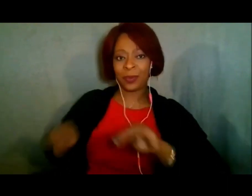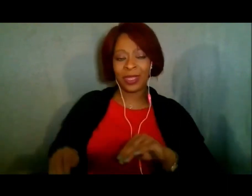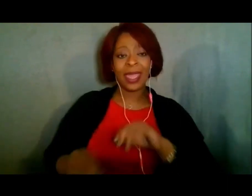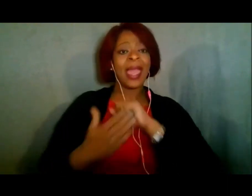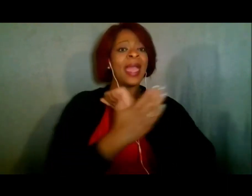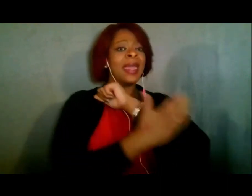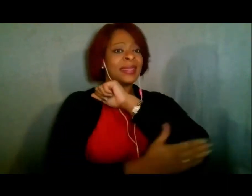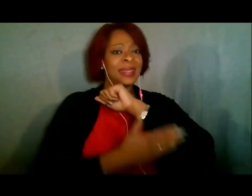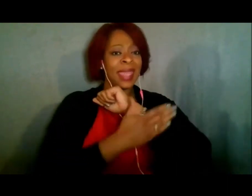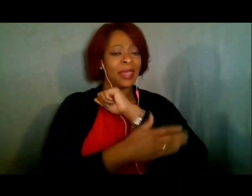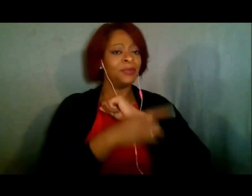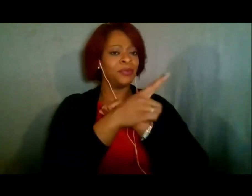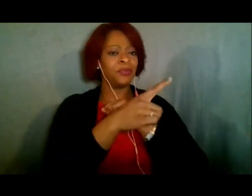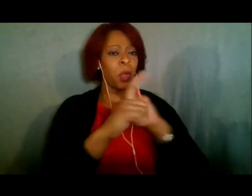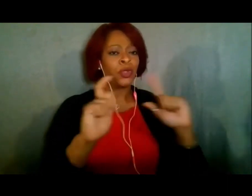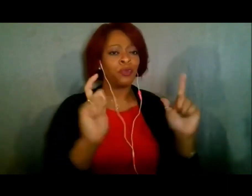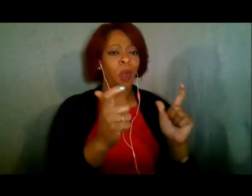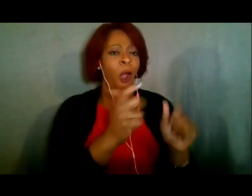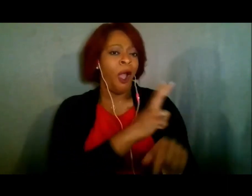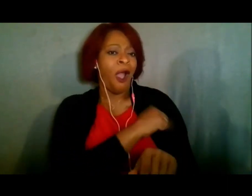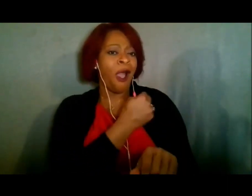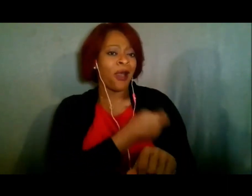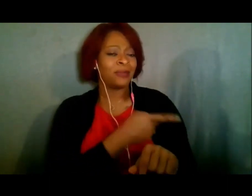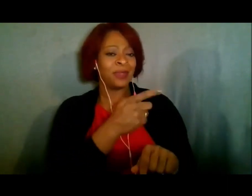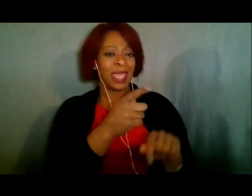have large hospitals got to skip